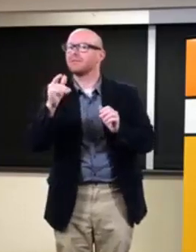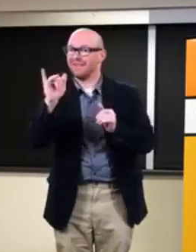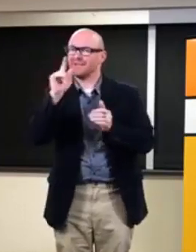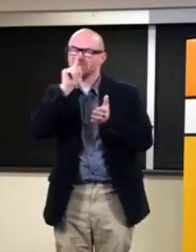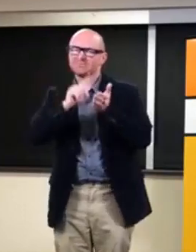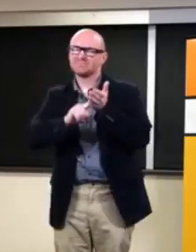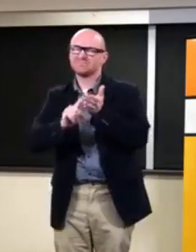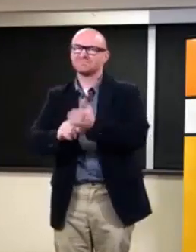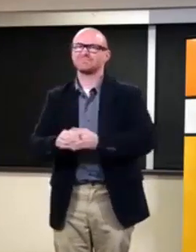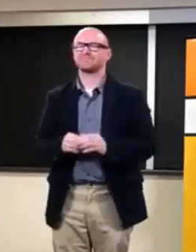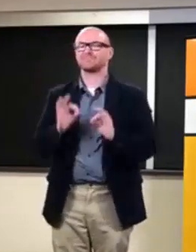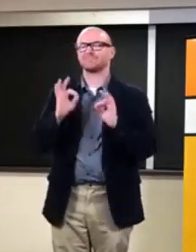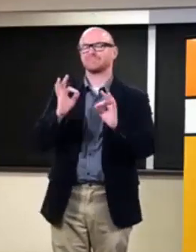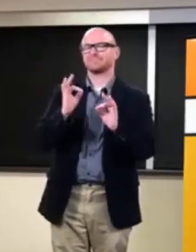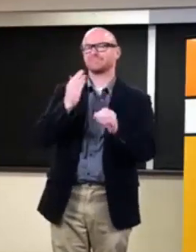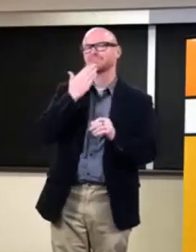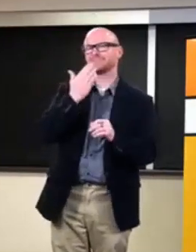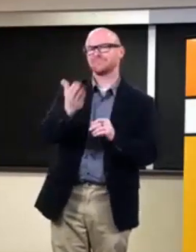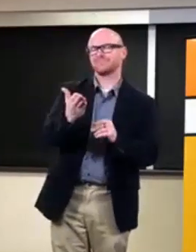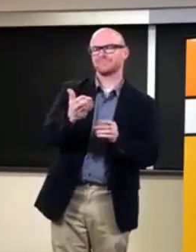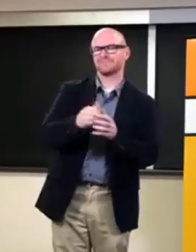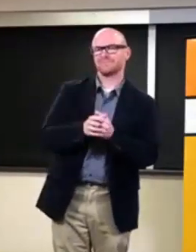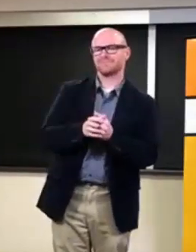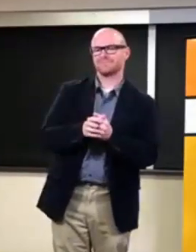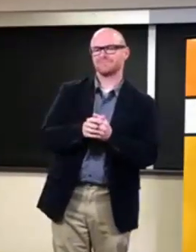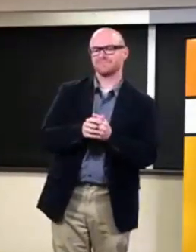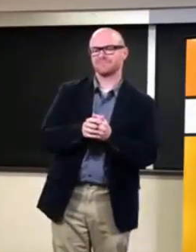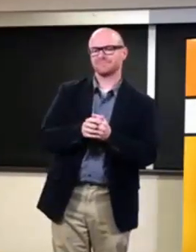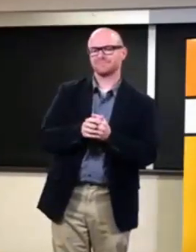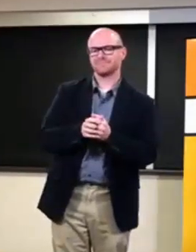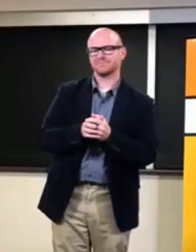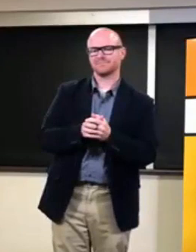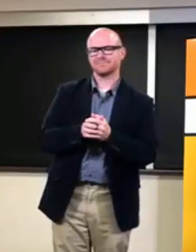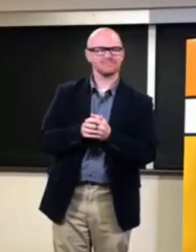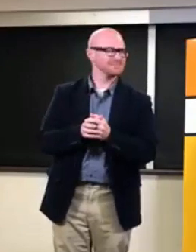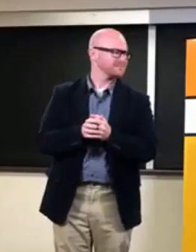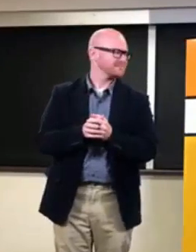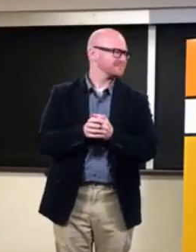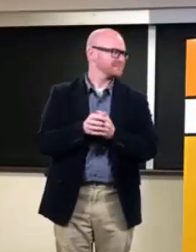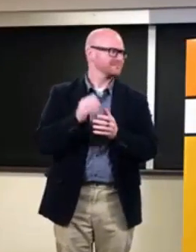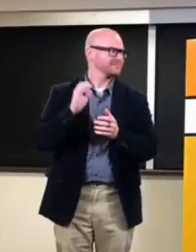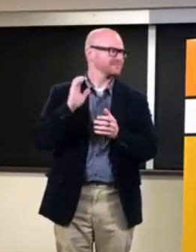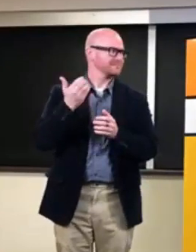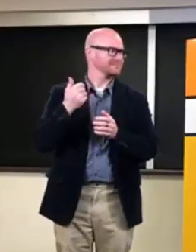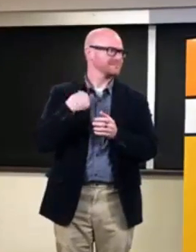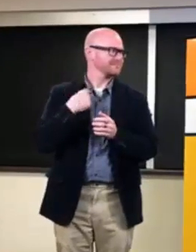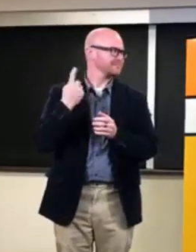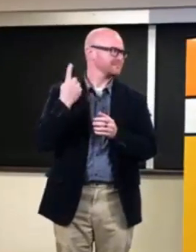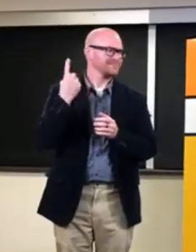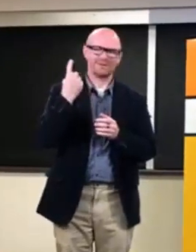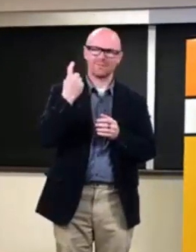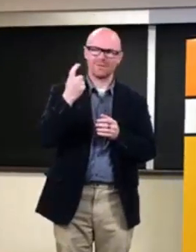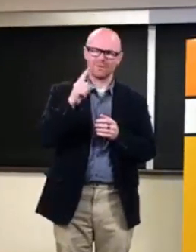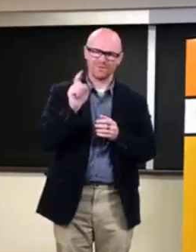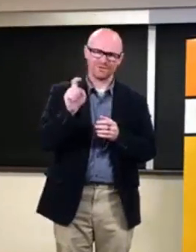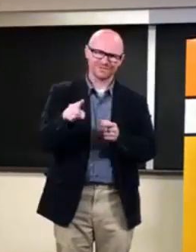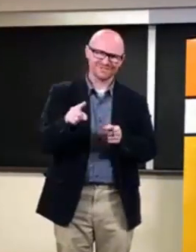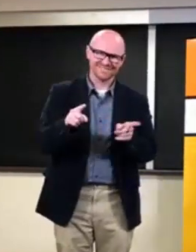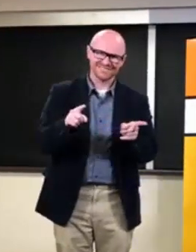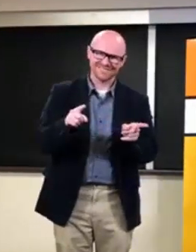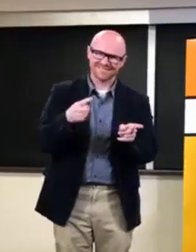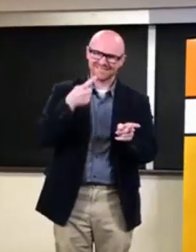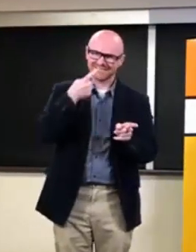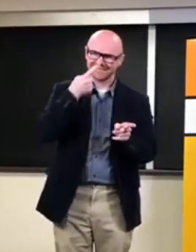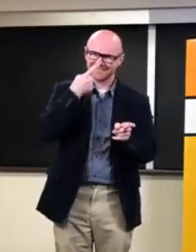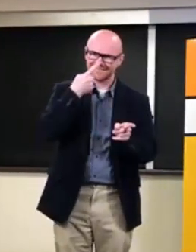See you tomorrow. Can you take one more question? Hello? Sure, go ahead. I'm a sucker, I know. Could you discuss a